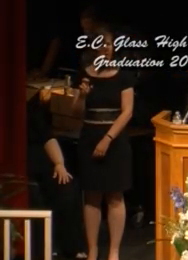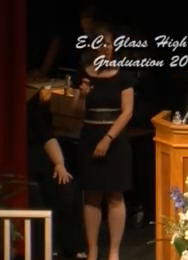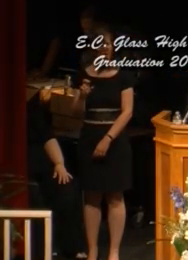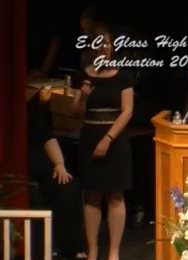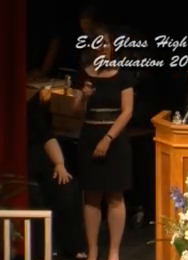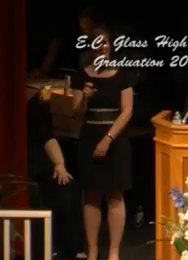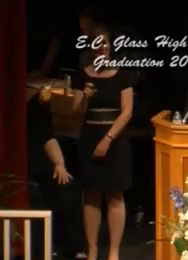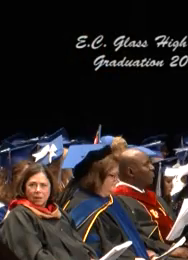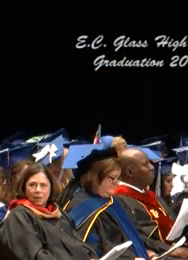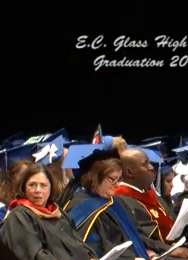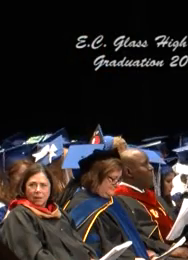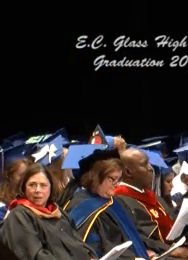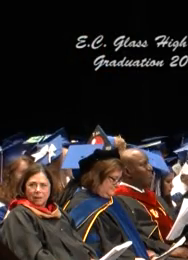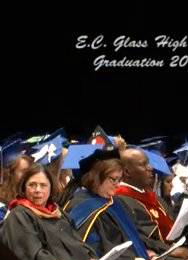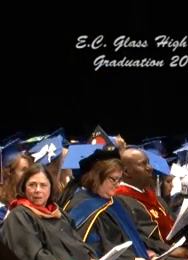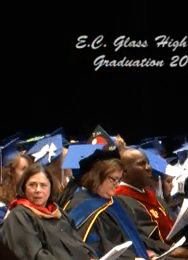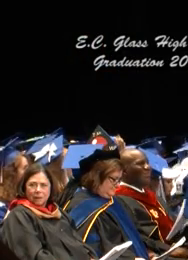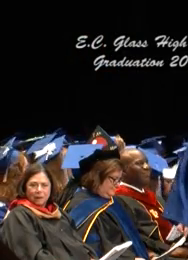Kaylin